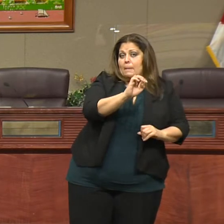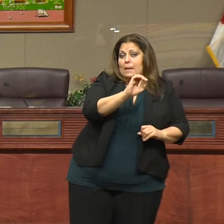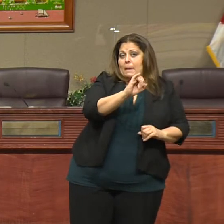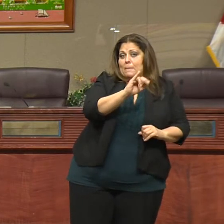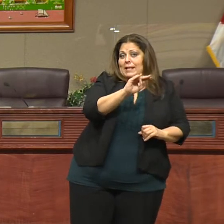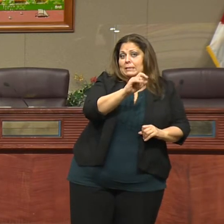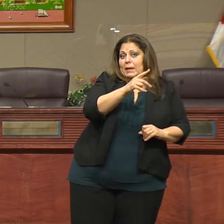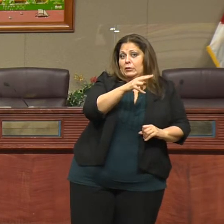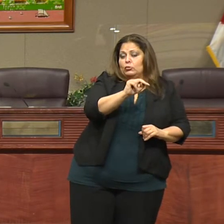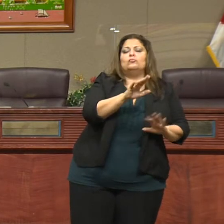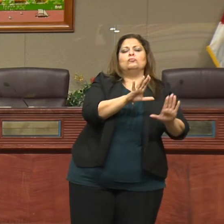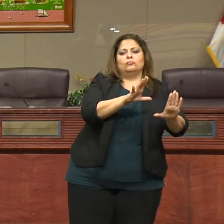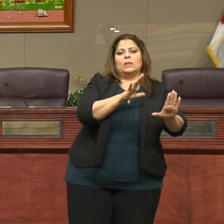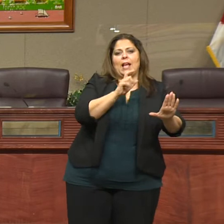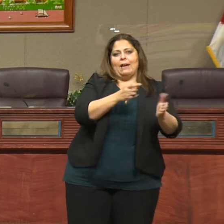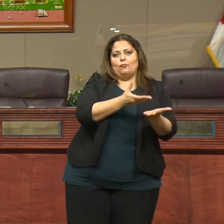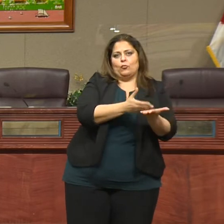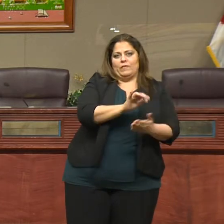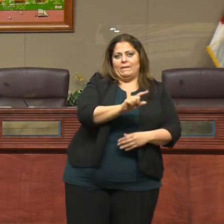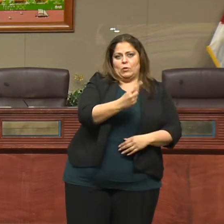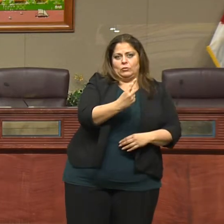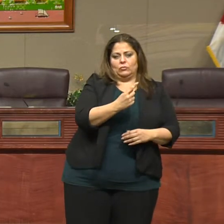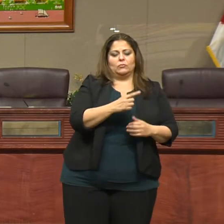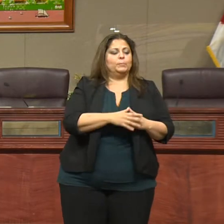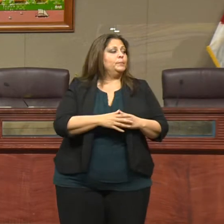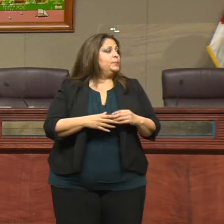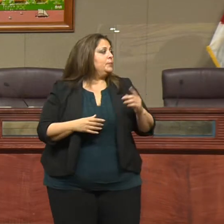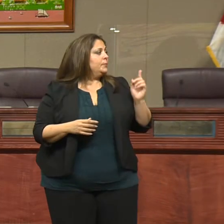Miles, could you bring up the graph?